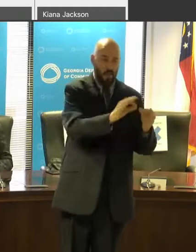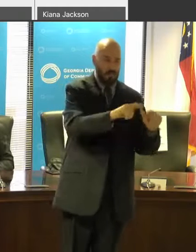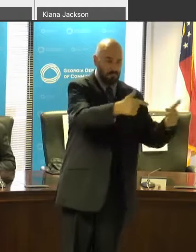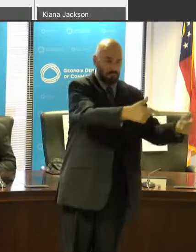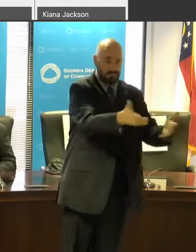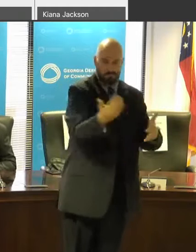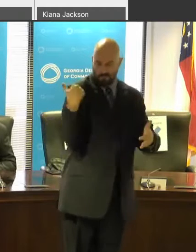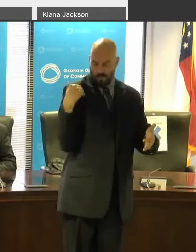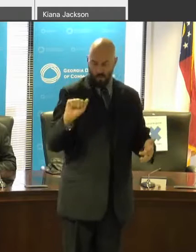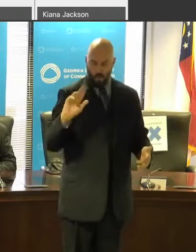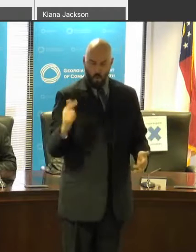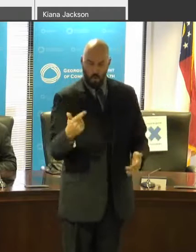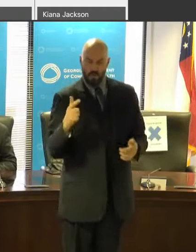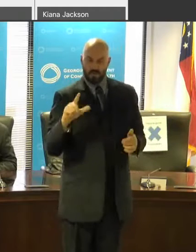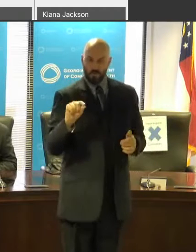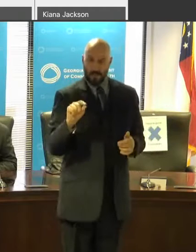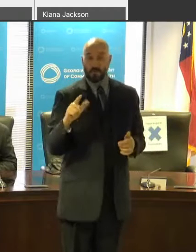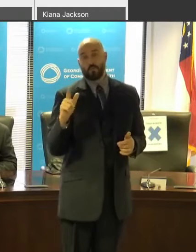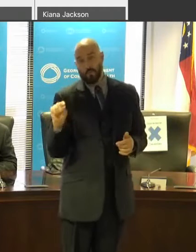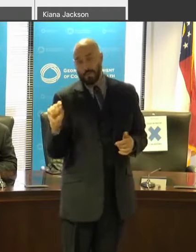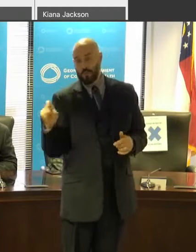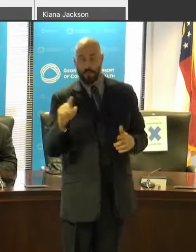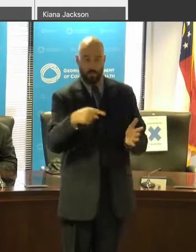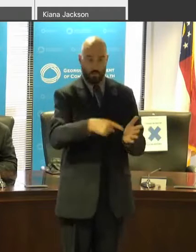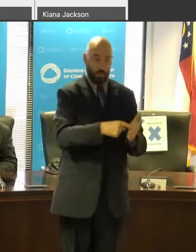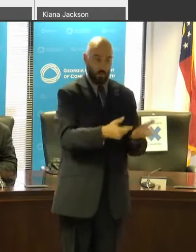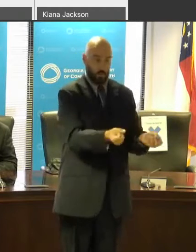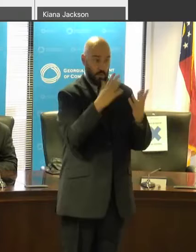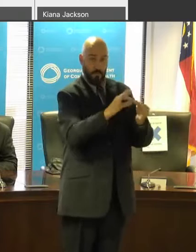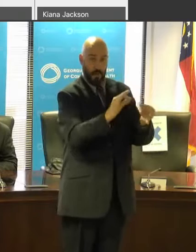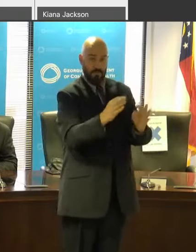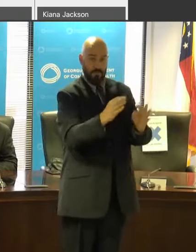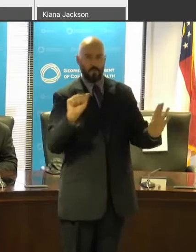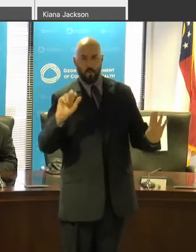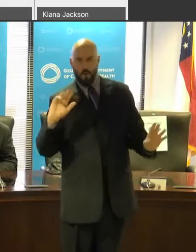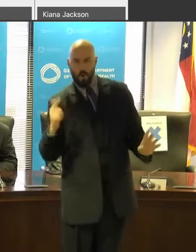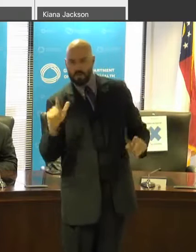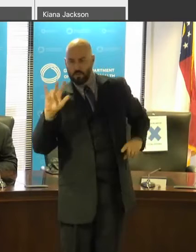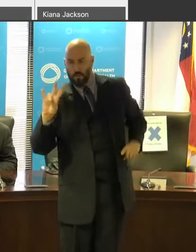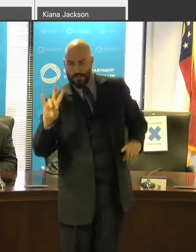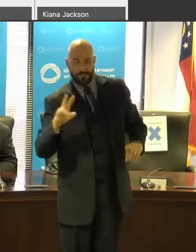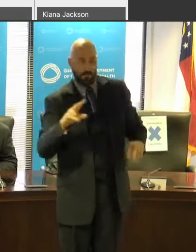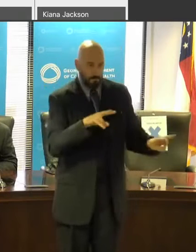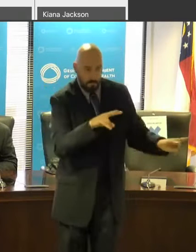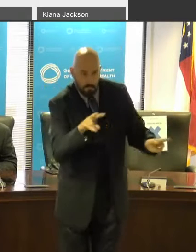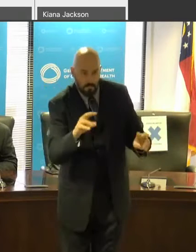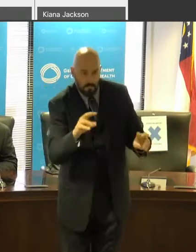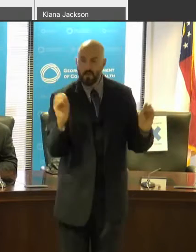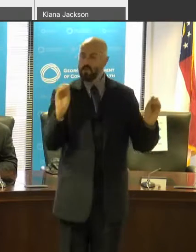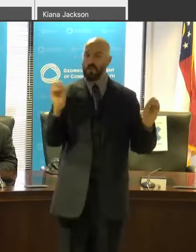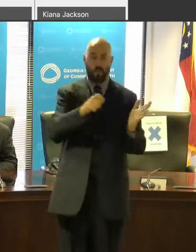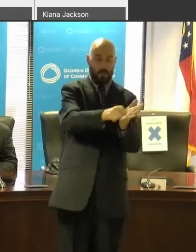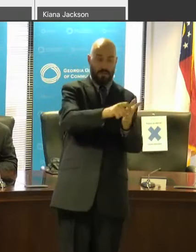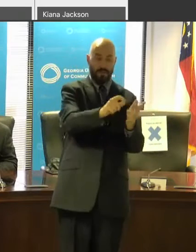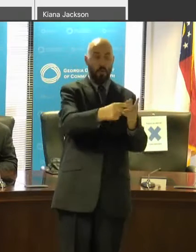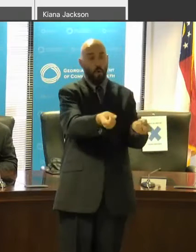Written comments were due on or before August 27th. There were no public or written comments. At